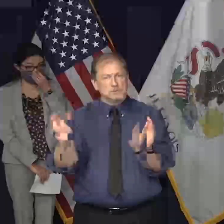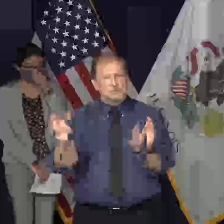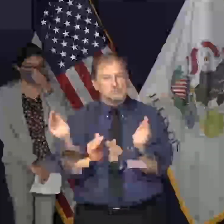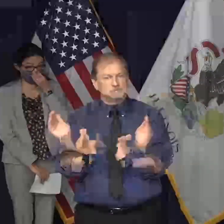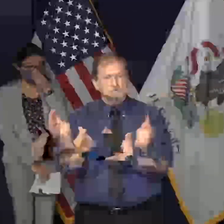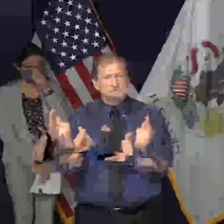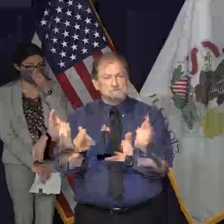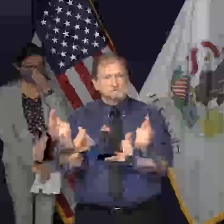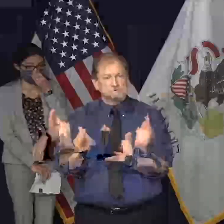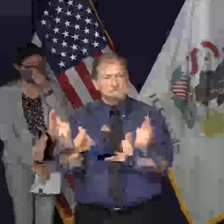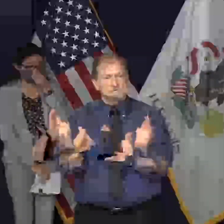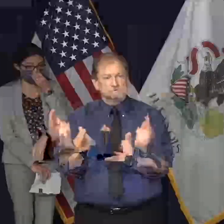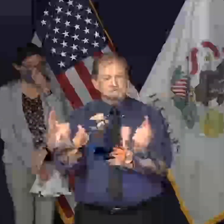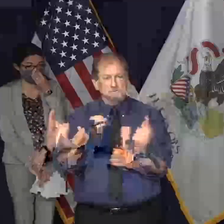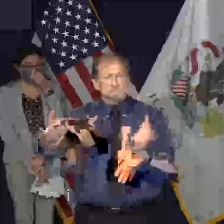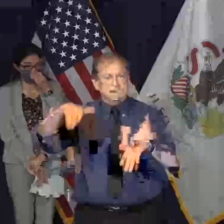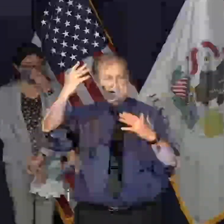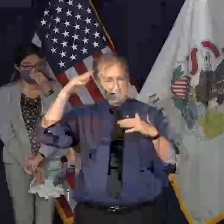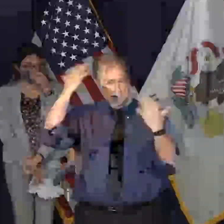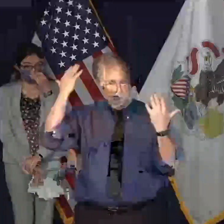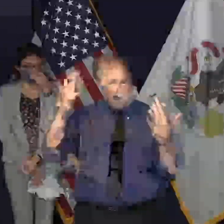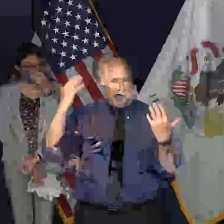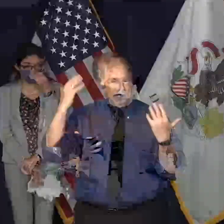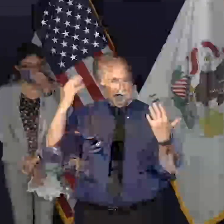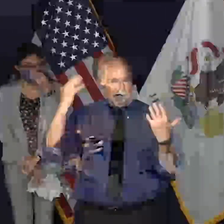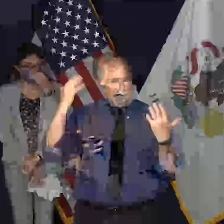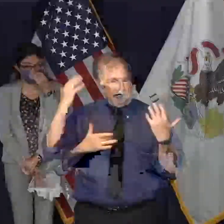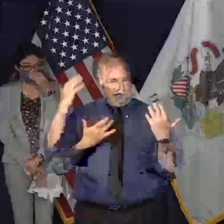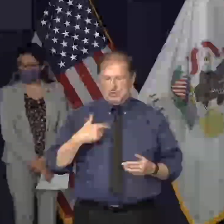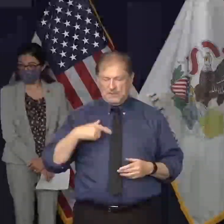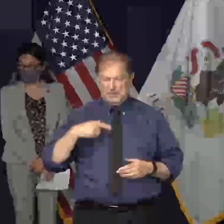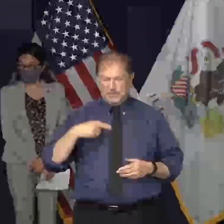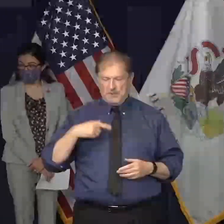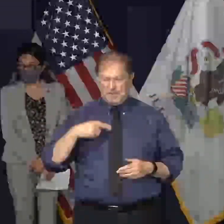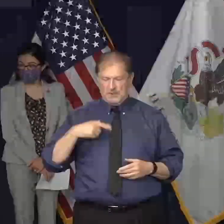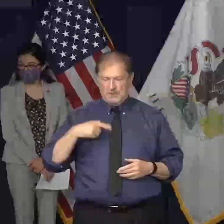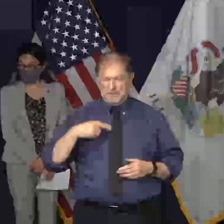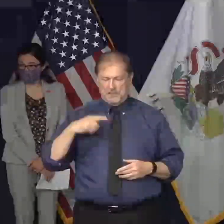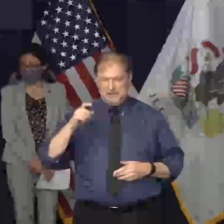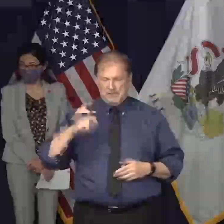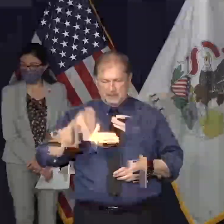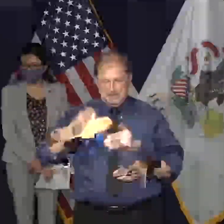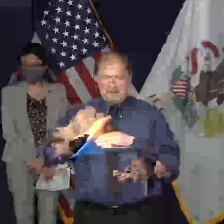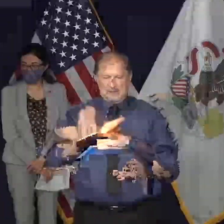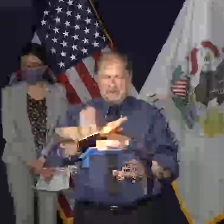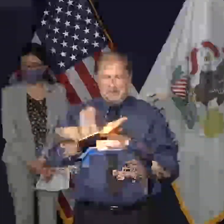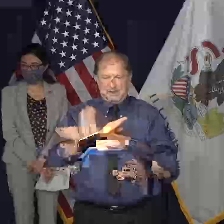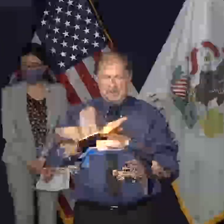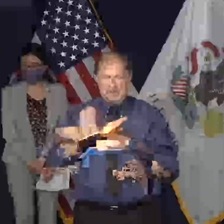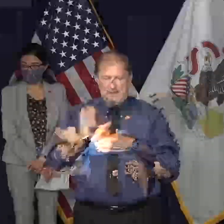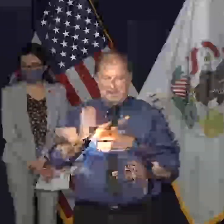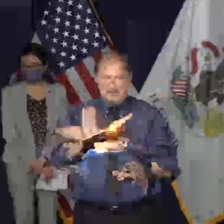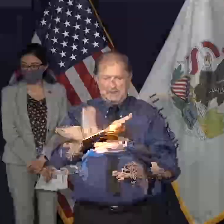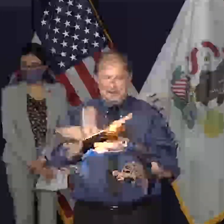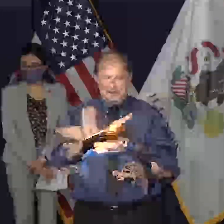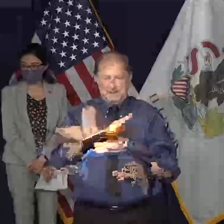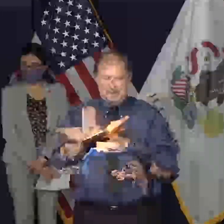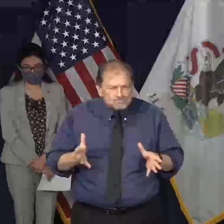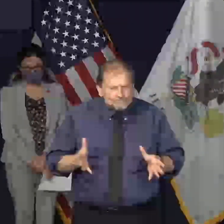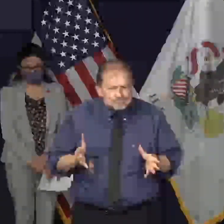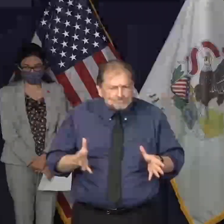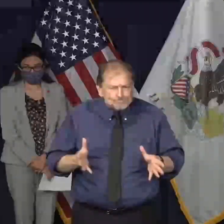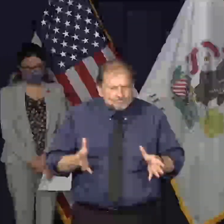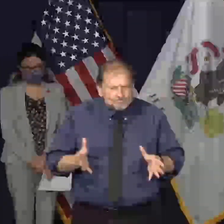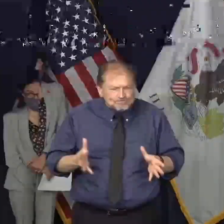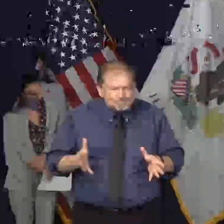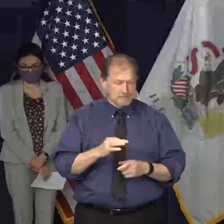and the need for more business community will continue to grow, our focus has been and guide our Hispanic small businesses owners to available